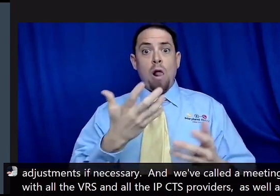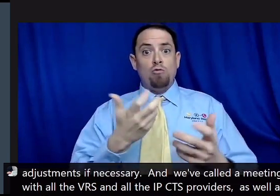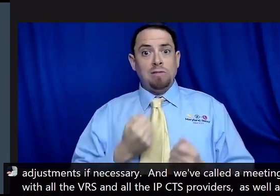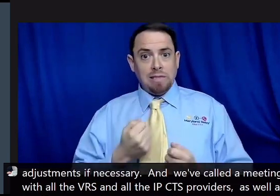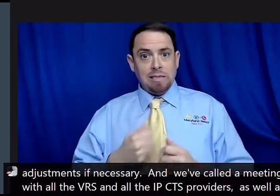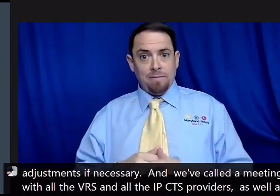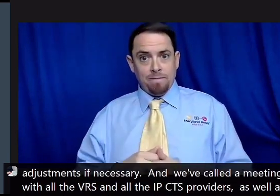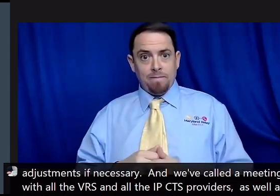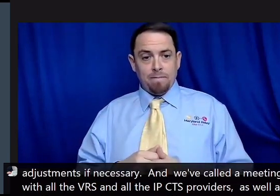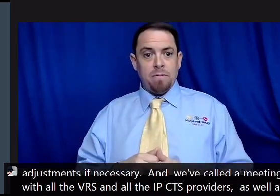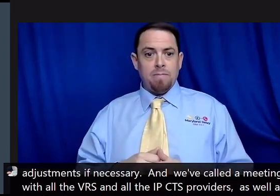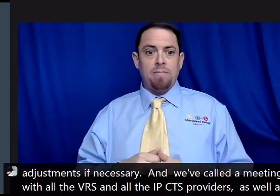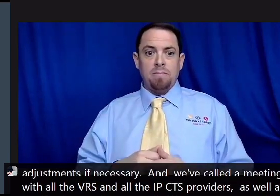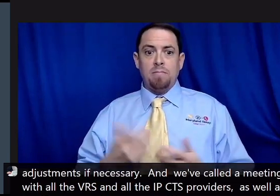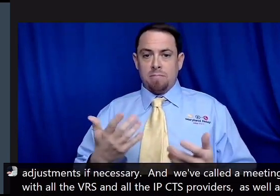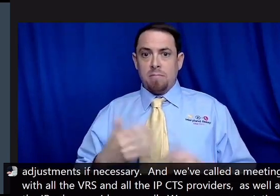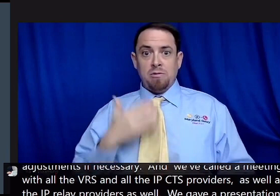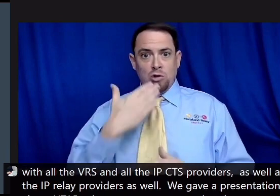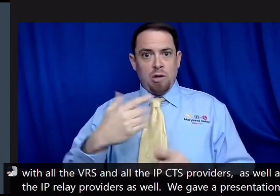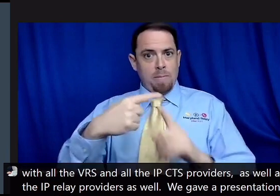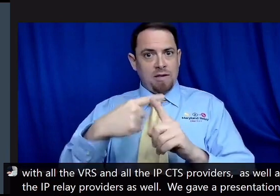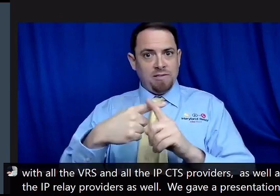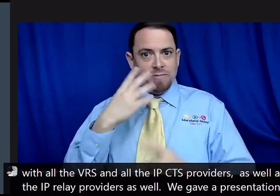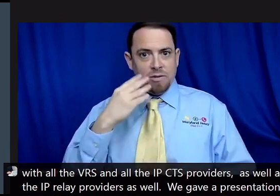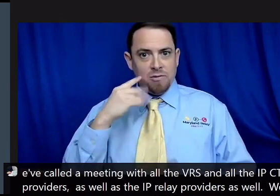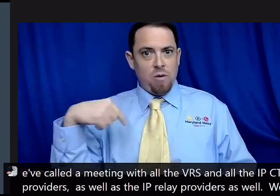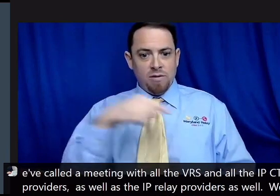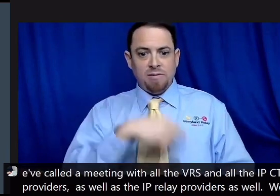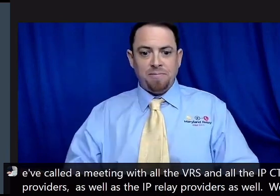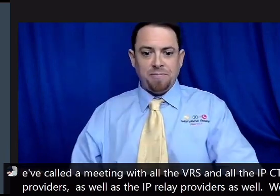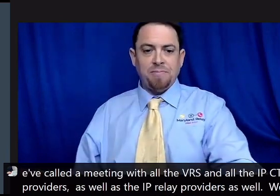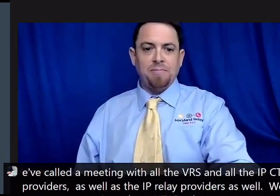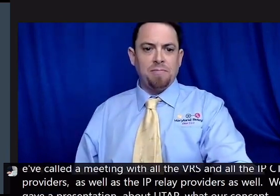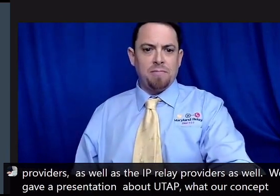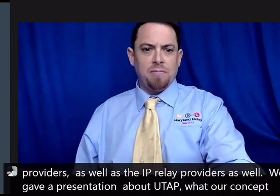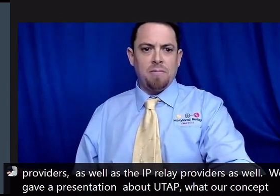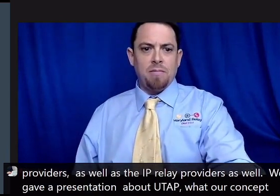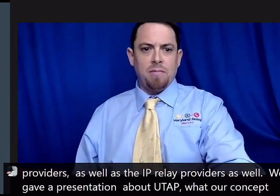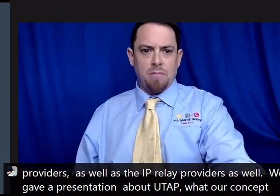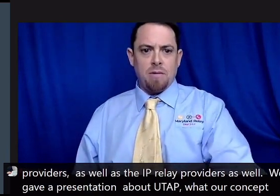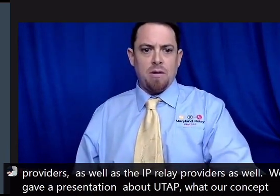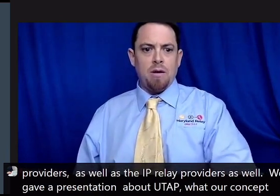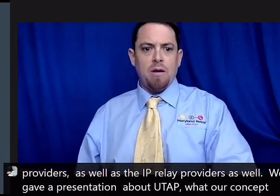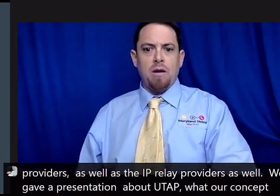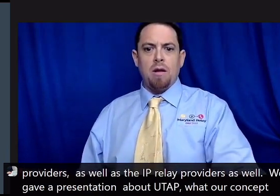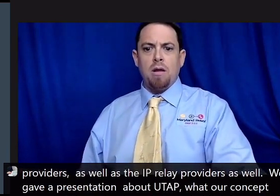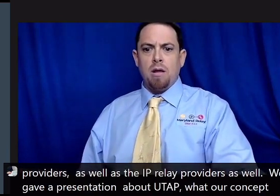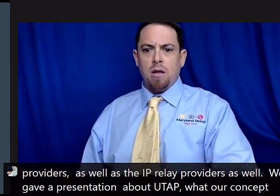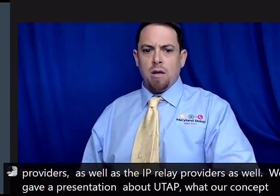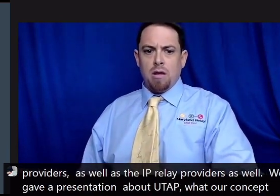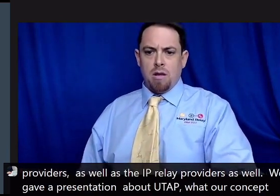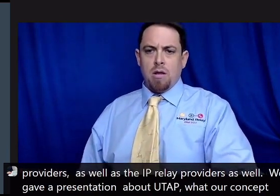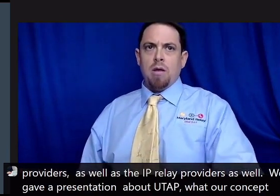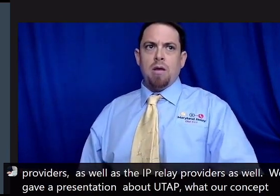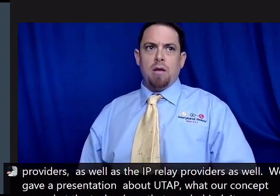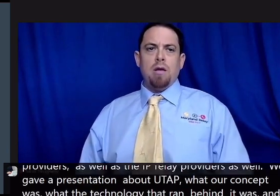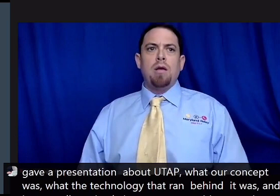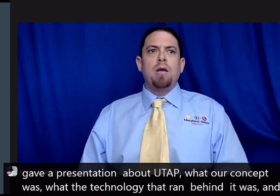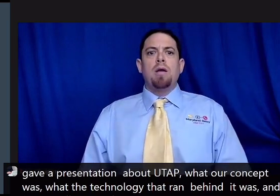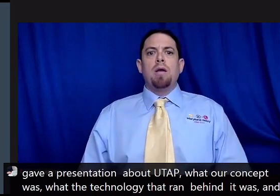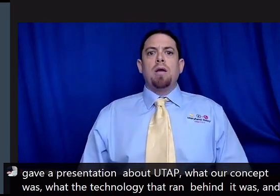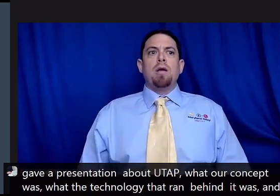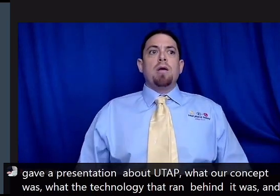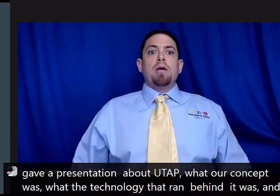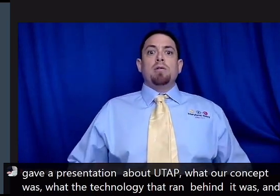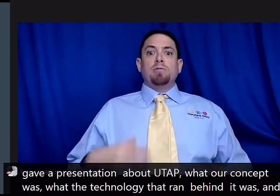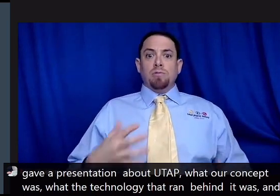that ran it behind it was, and it was well received. It was a very positive experience for everybody. So they're aware of what's